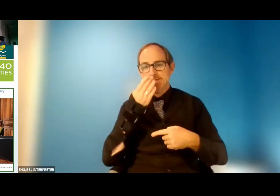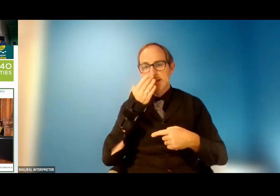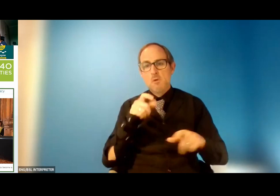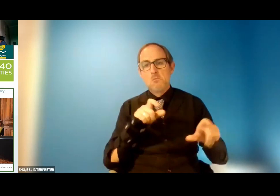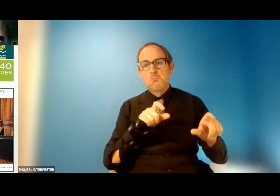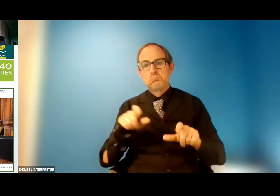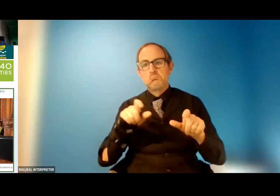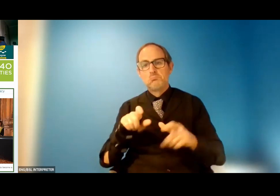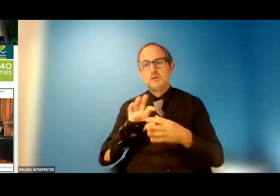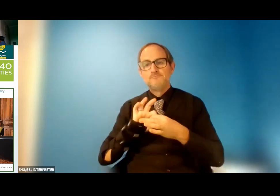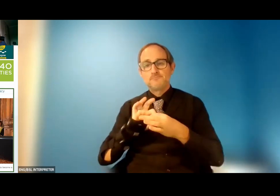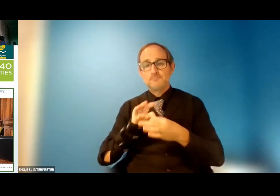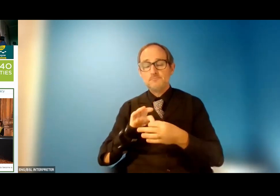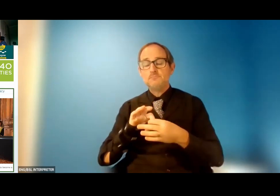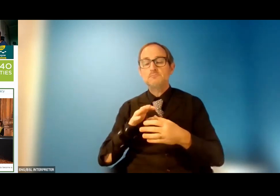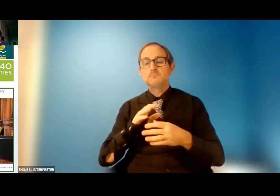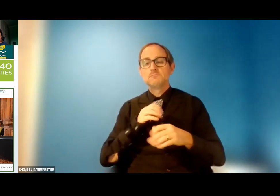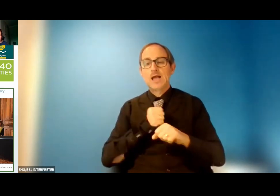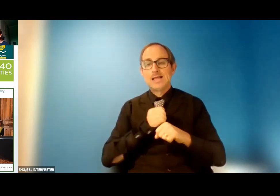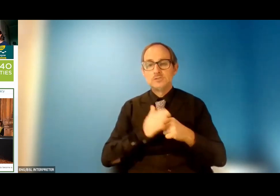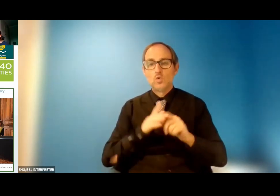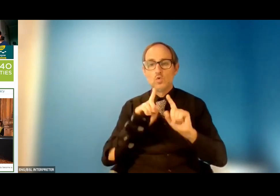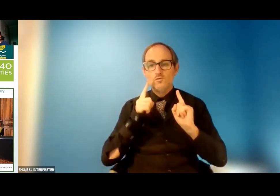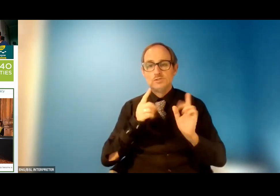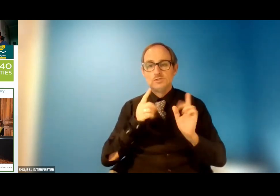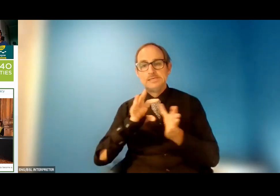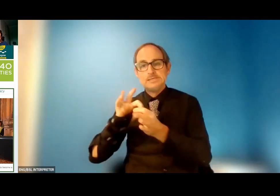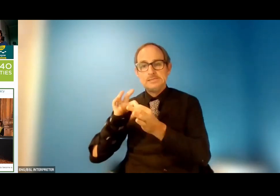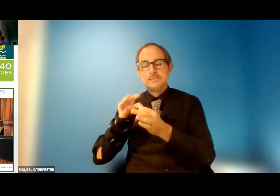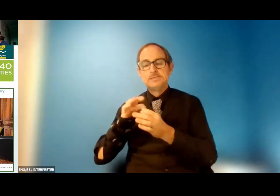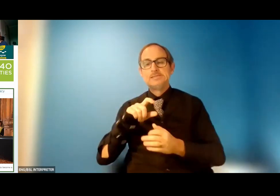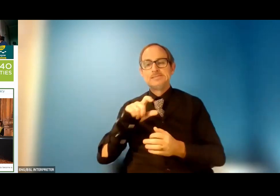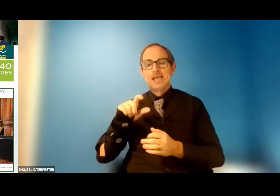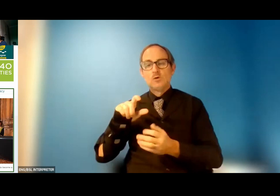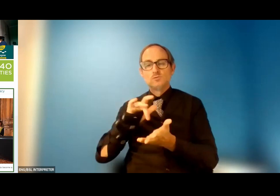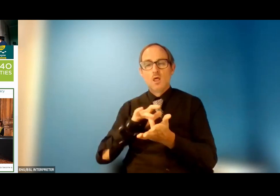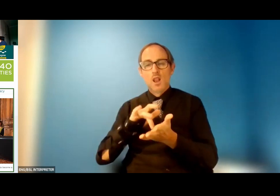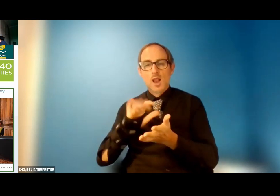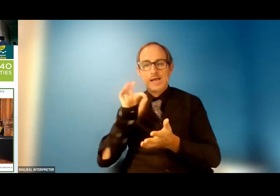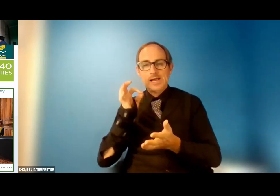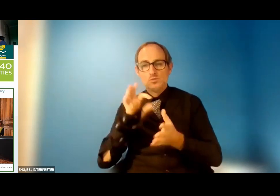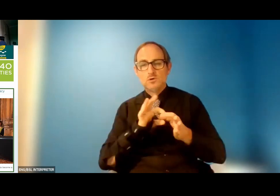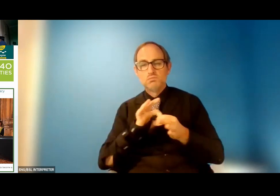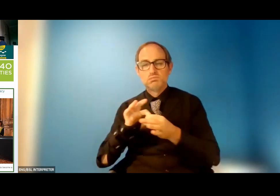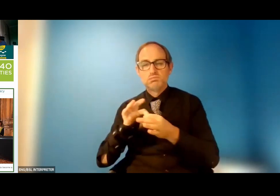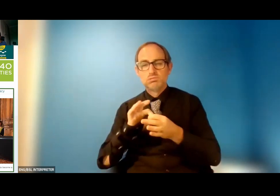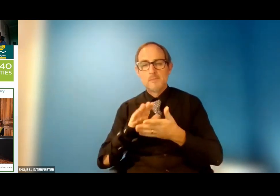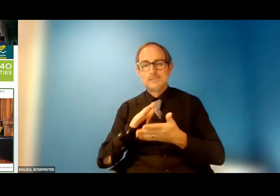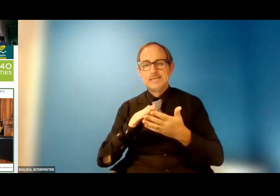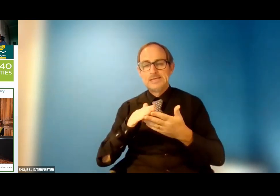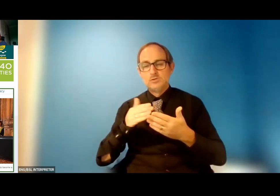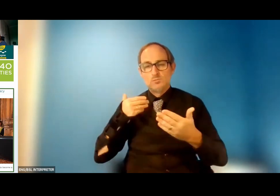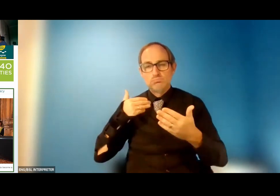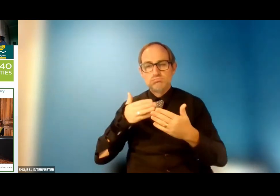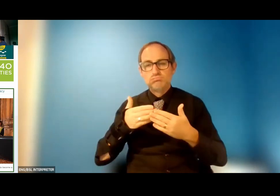between the university and the city council that has meant a history of collaborative working on some of the particular